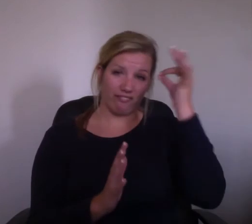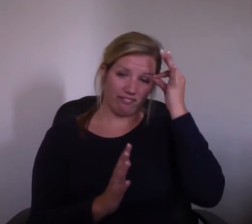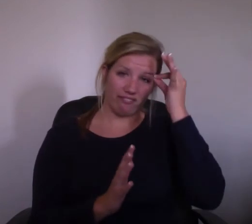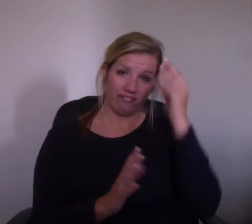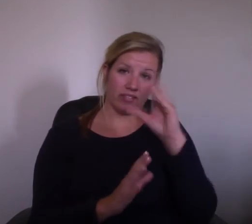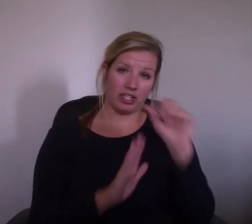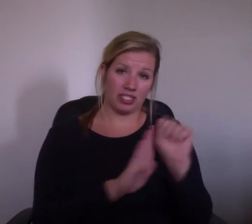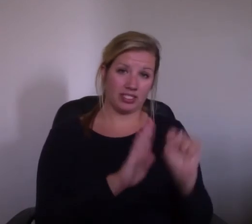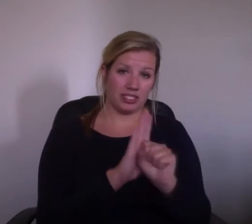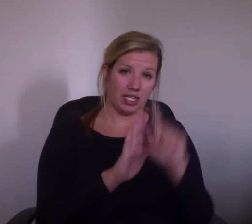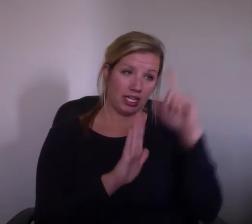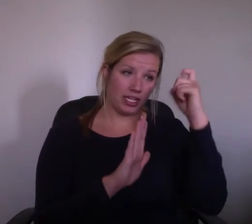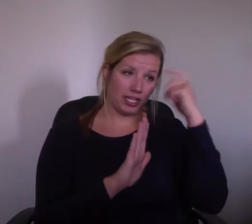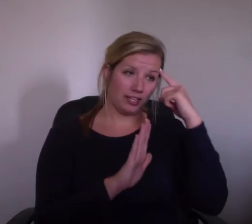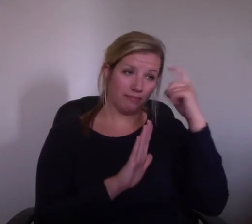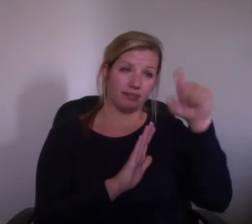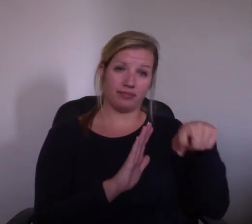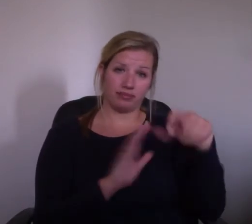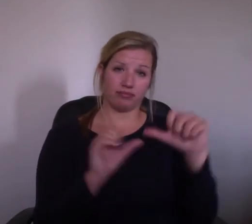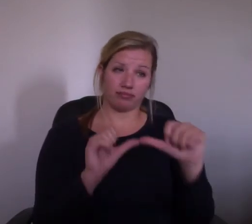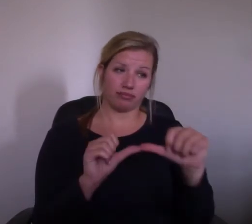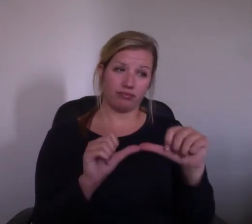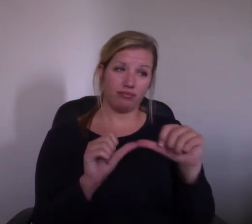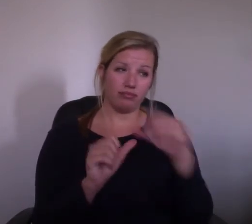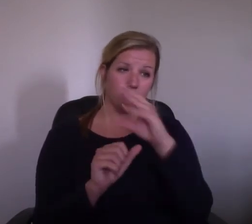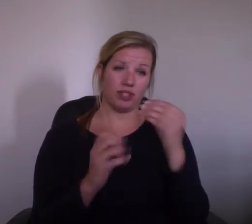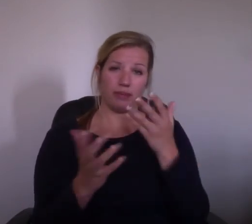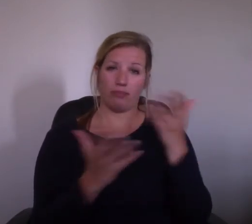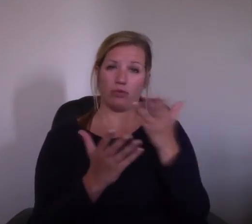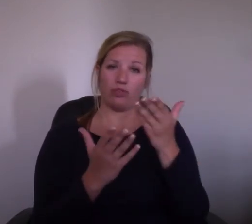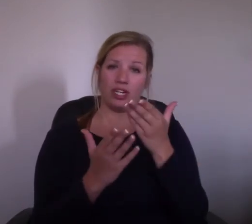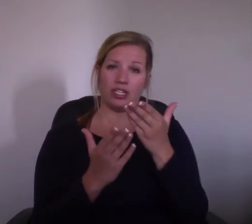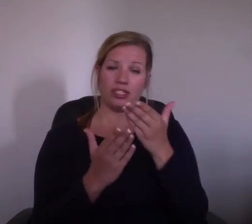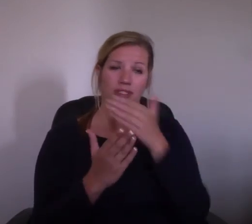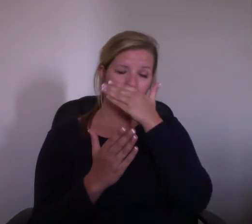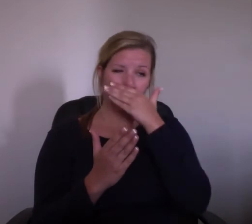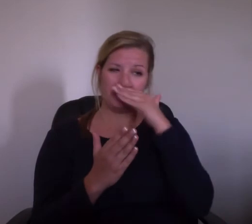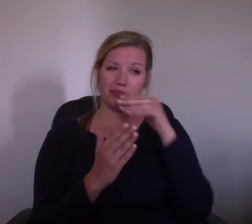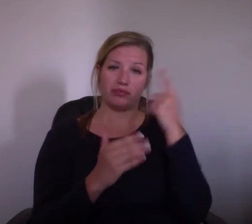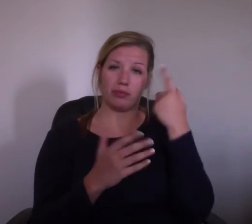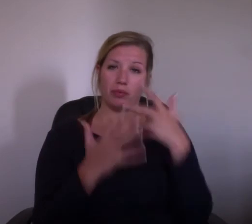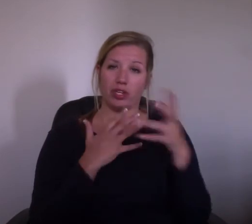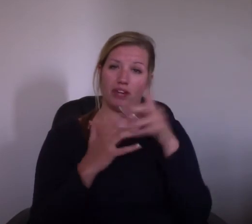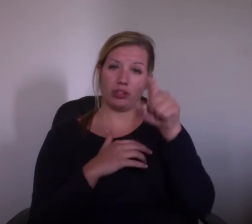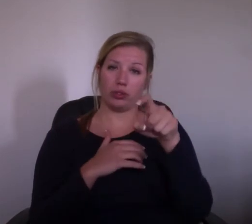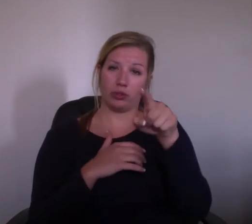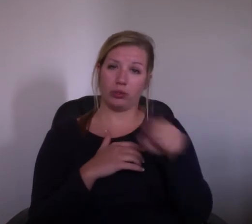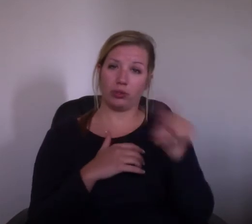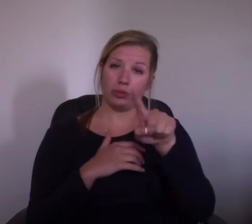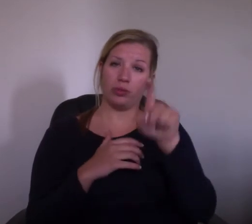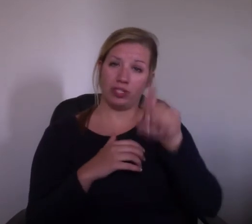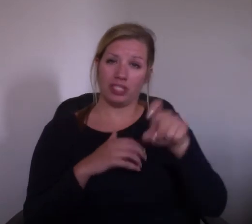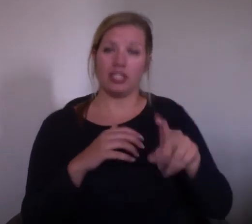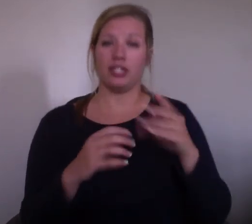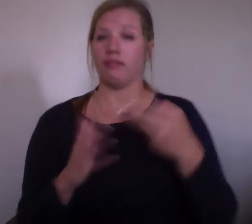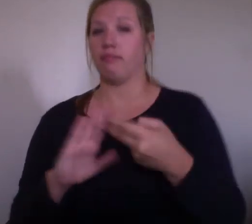resources, move them in position, and begin providing the kinds of services that you may need. So this means having your own food, water, and